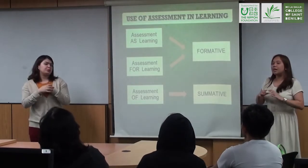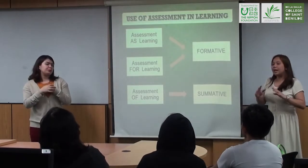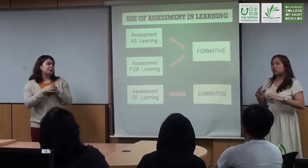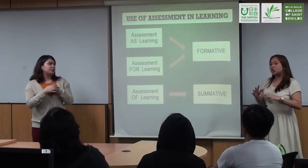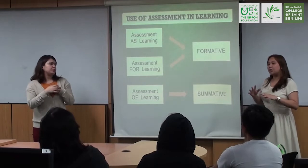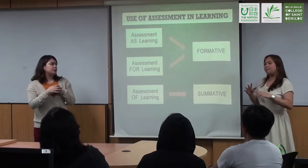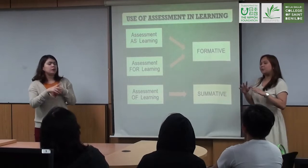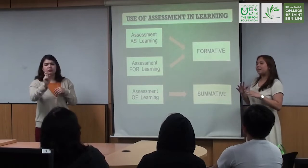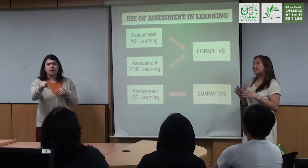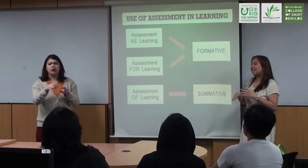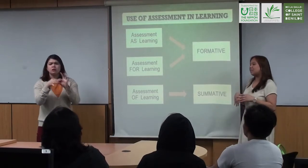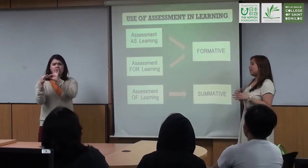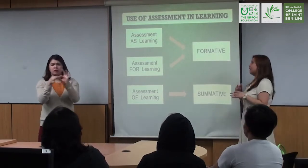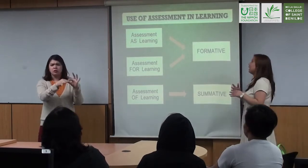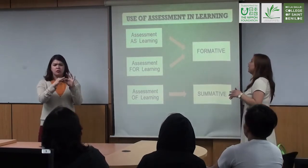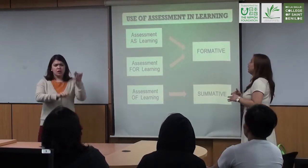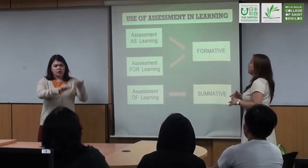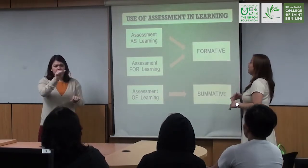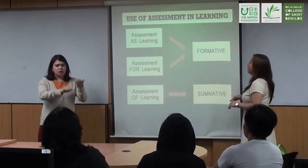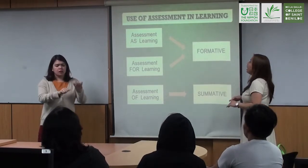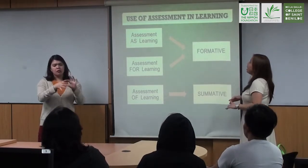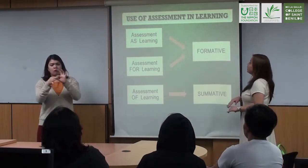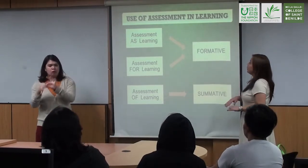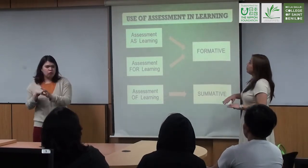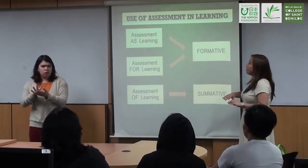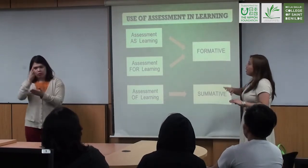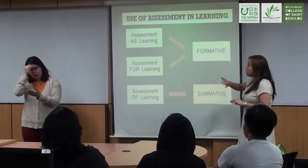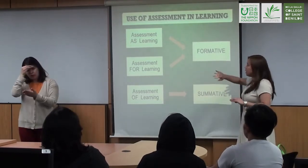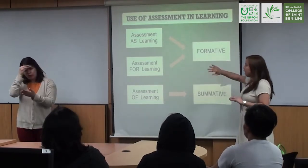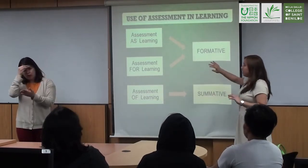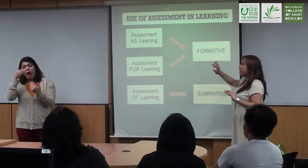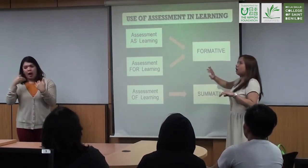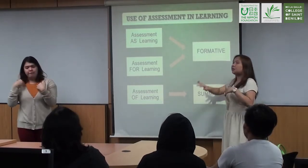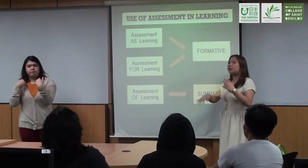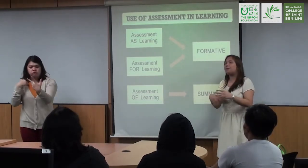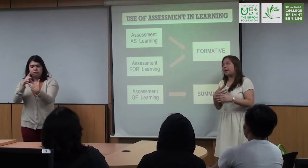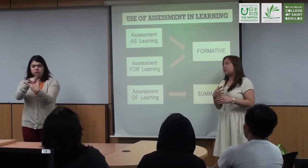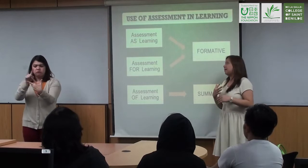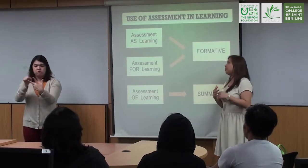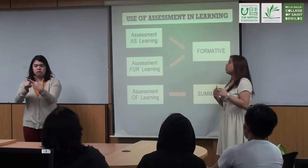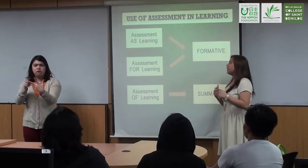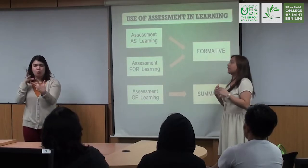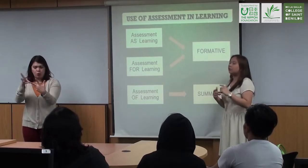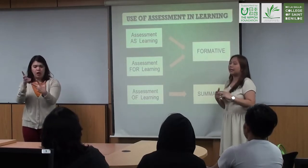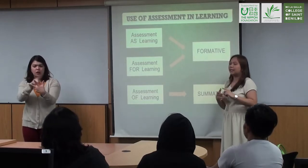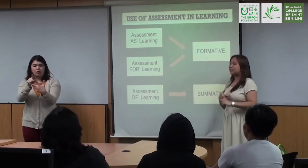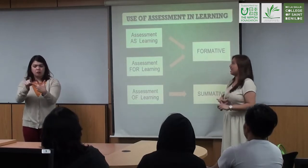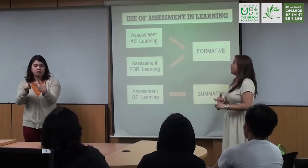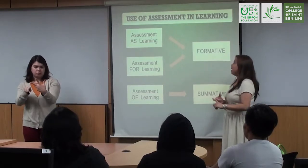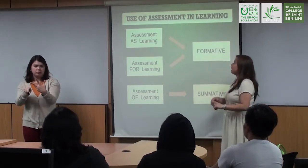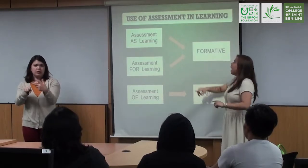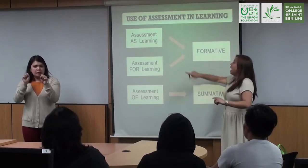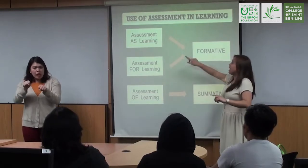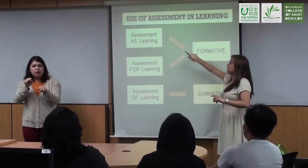So what's the relationship between assessment and learning? So there are three ways by which we can look